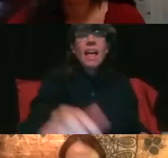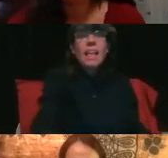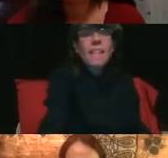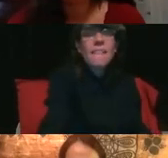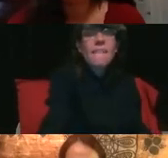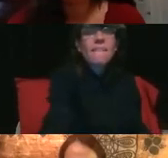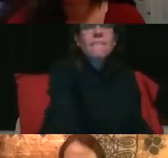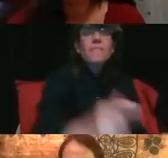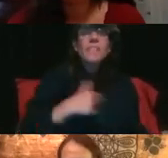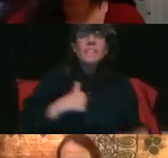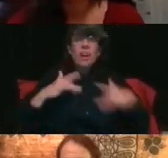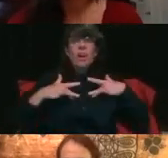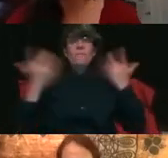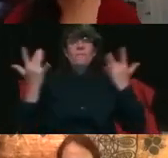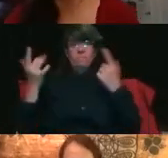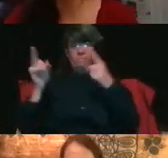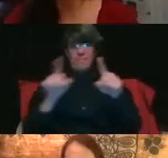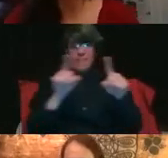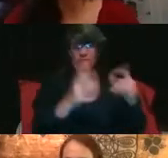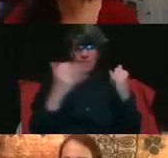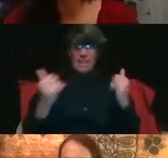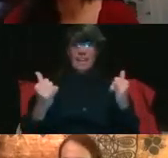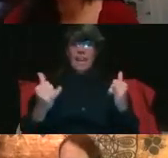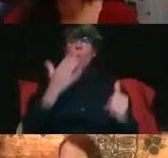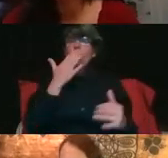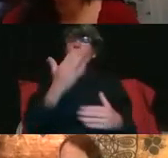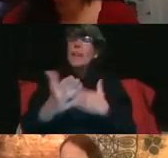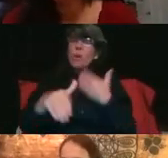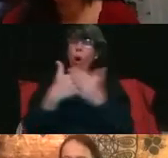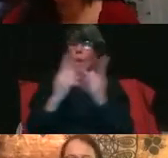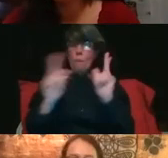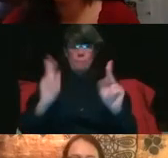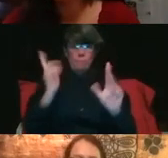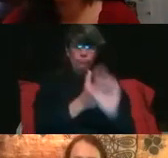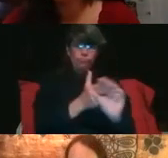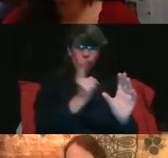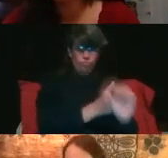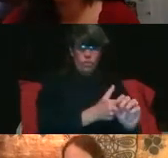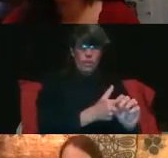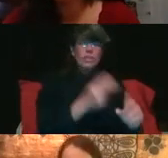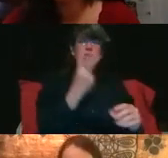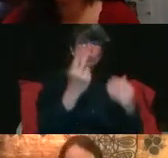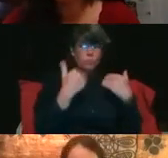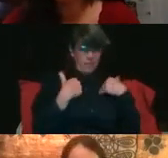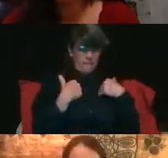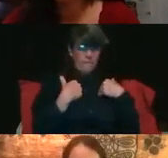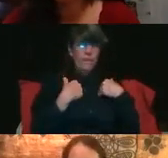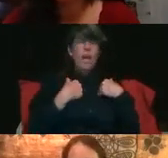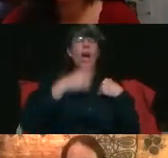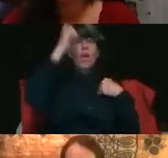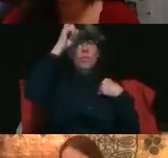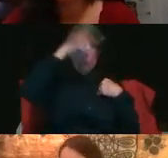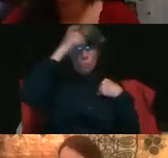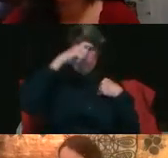events. Welcome. Thank you, everyone, for being here. We have two. The Wisdom Circle, where we're at